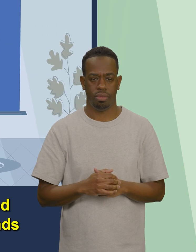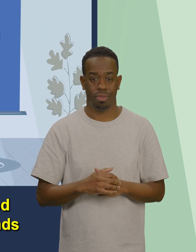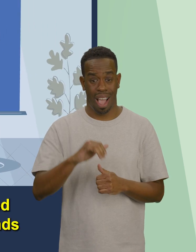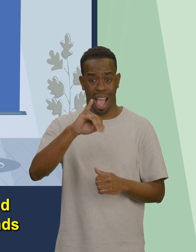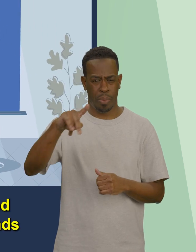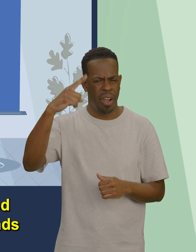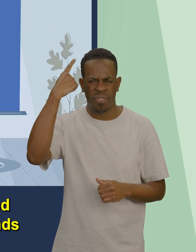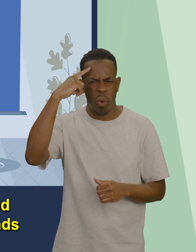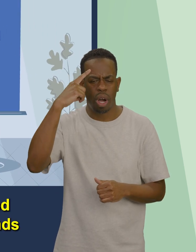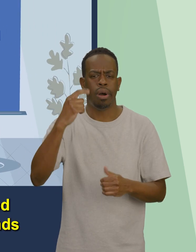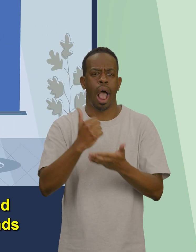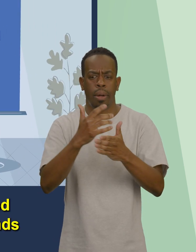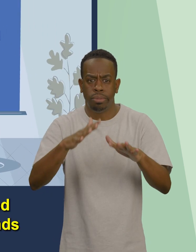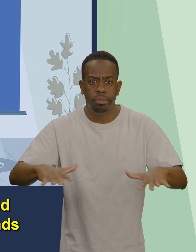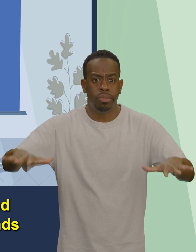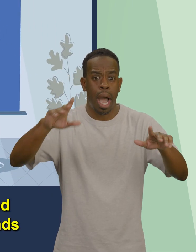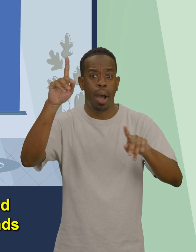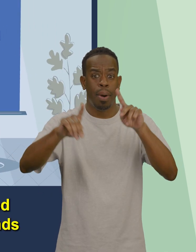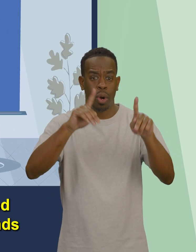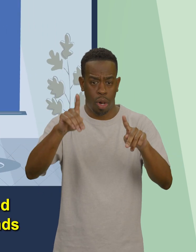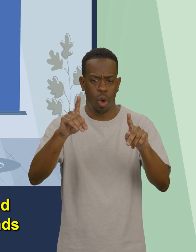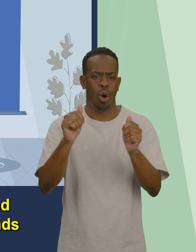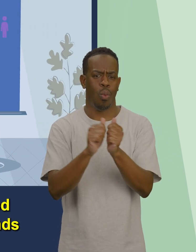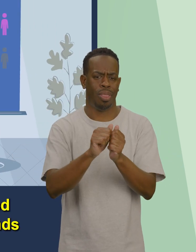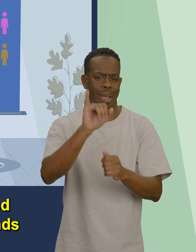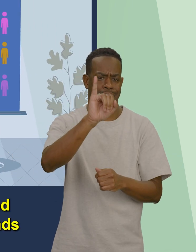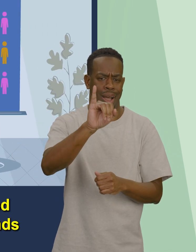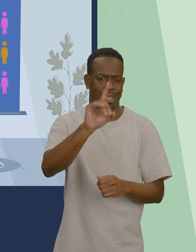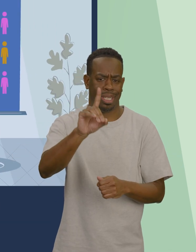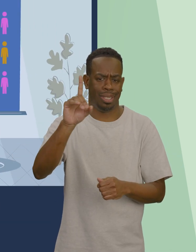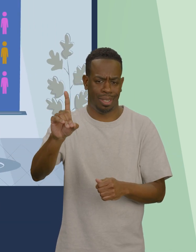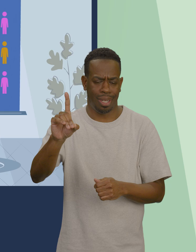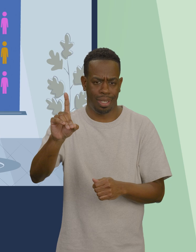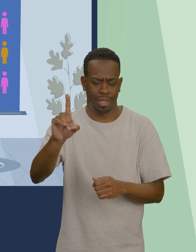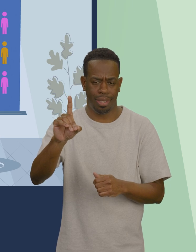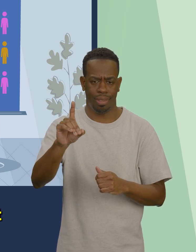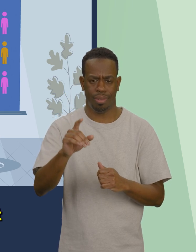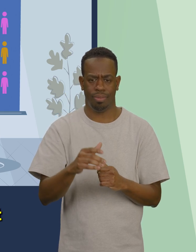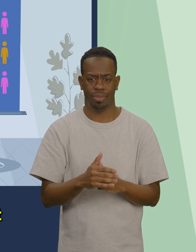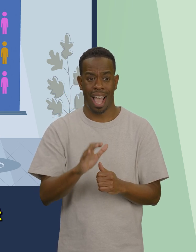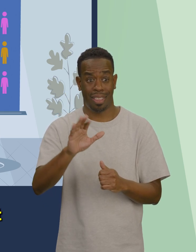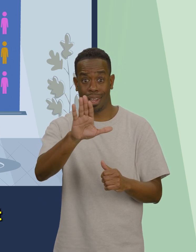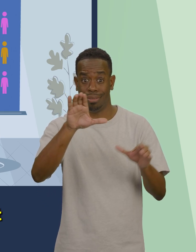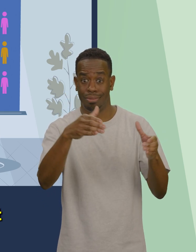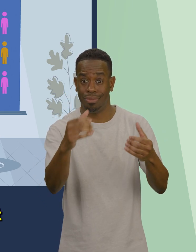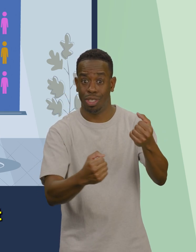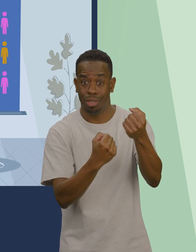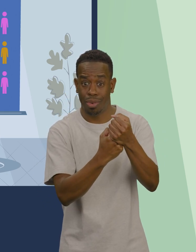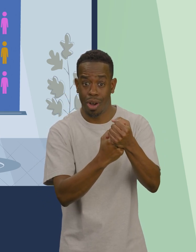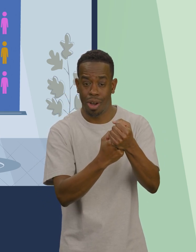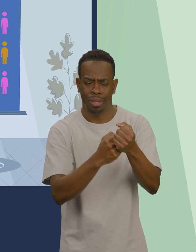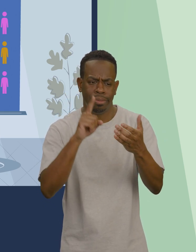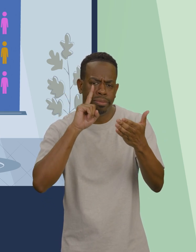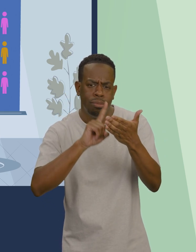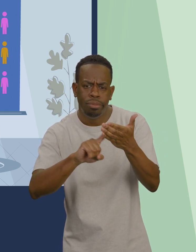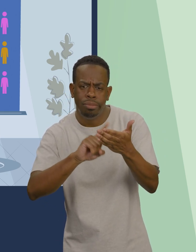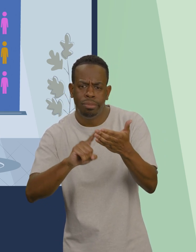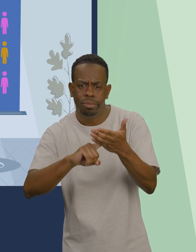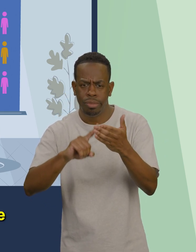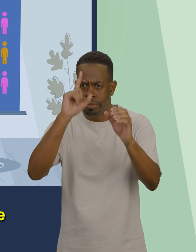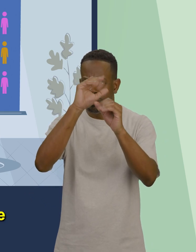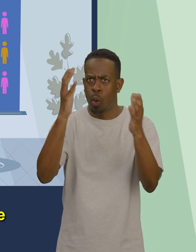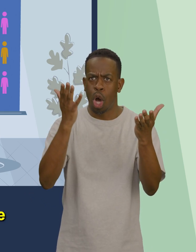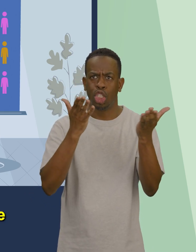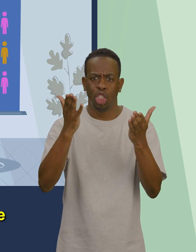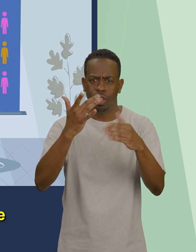The IPP guide was designed to help hundreds of thousands of people with IDD and their circle of support examine and imagine